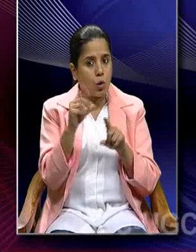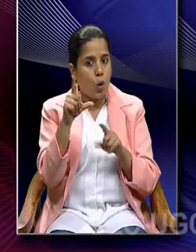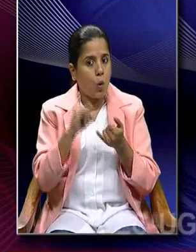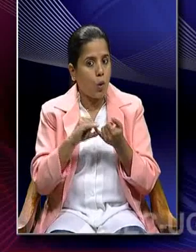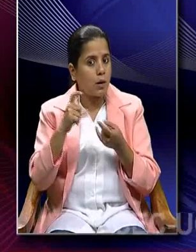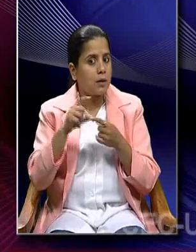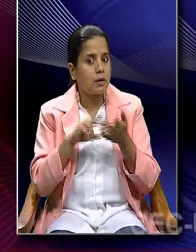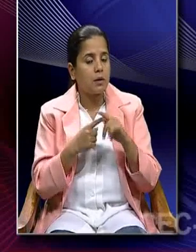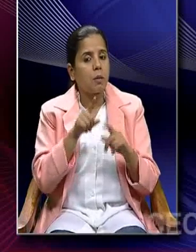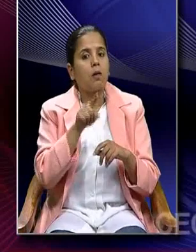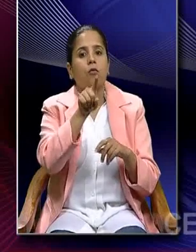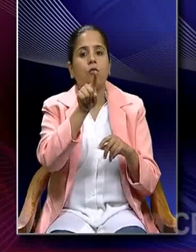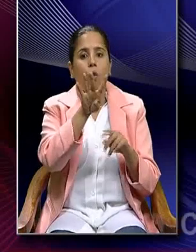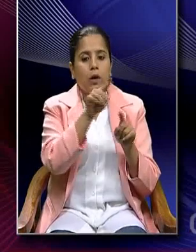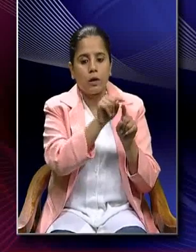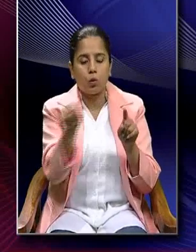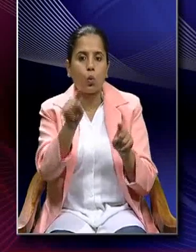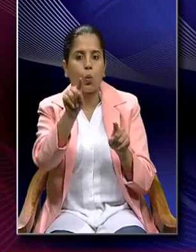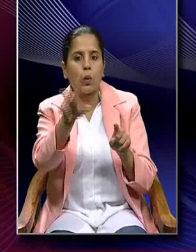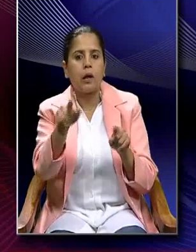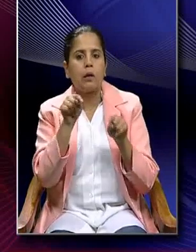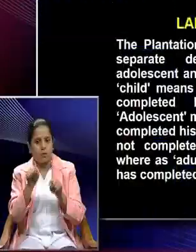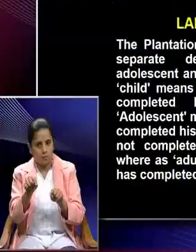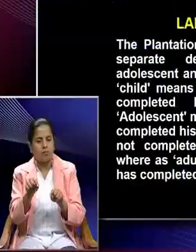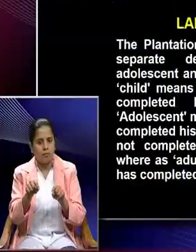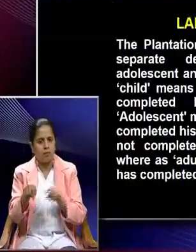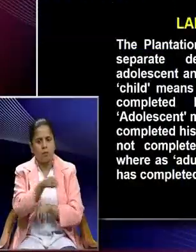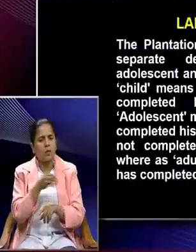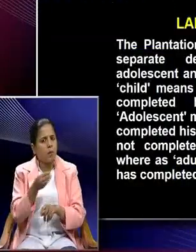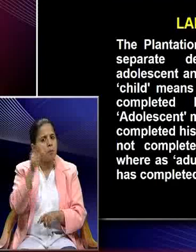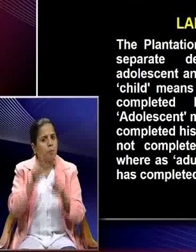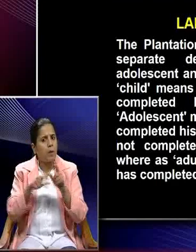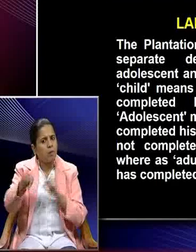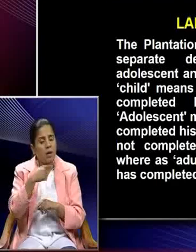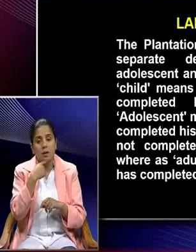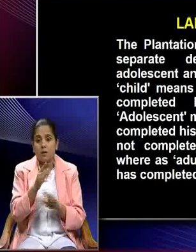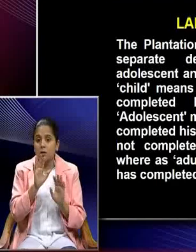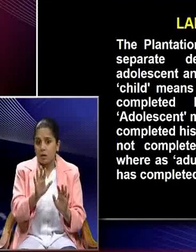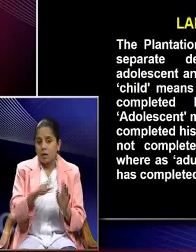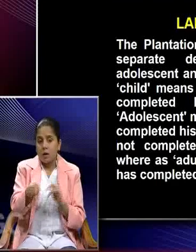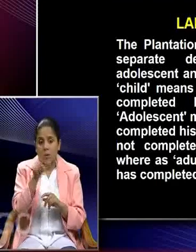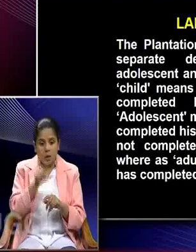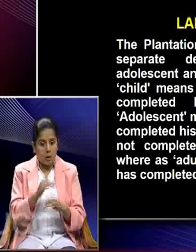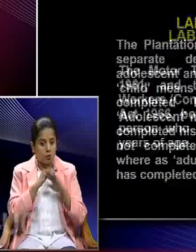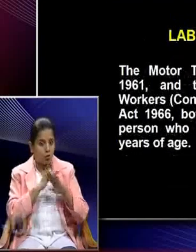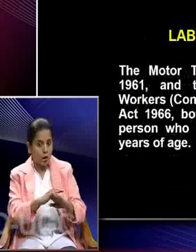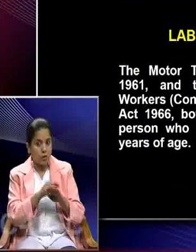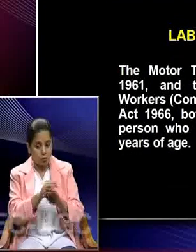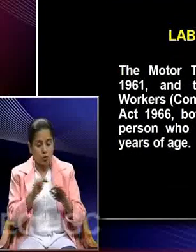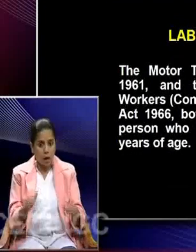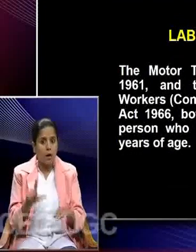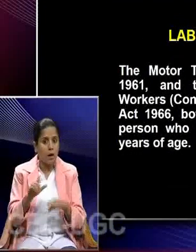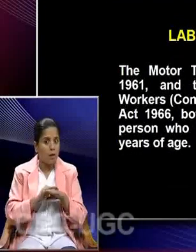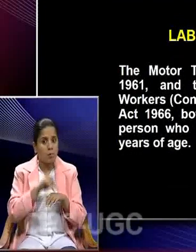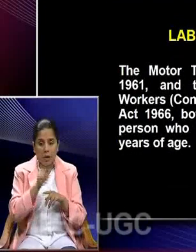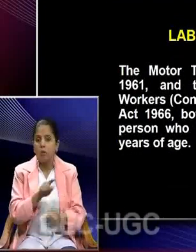people between 14 and 18 years. So, there have been people who are saying, look, to protect child labour, we have to change